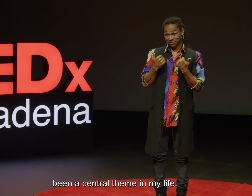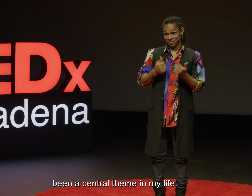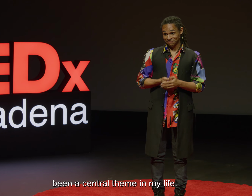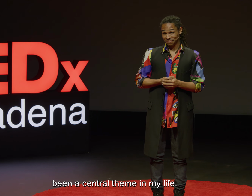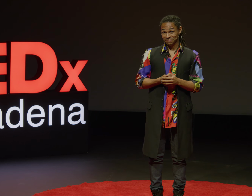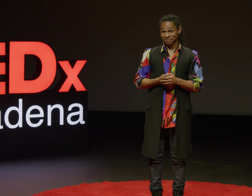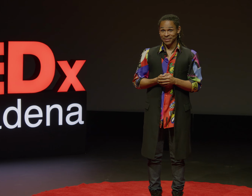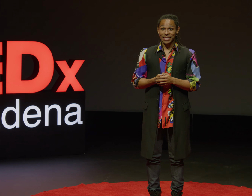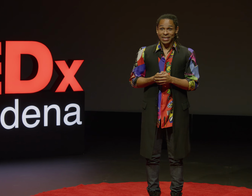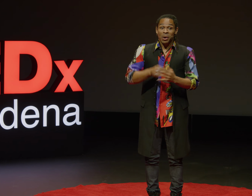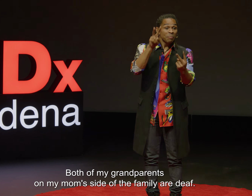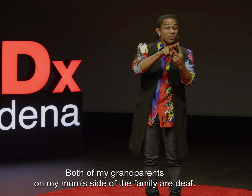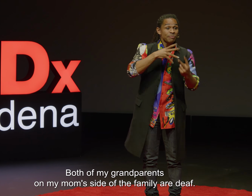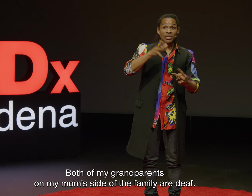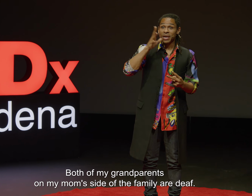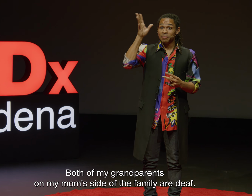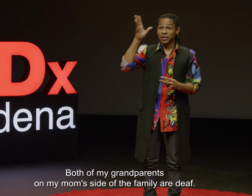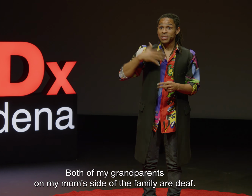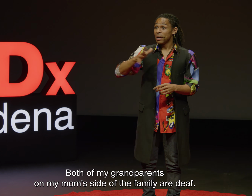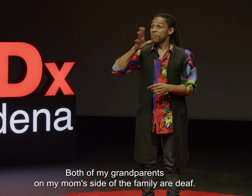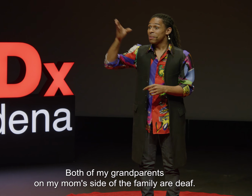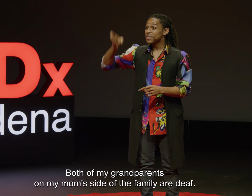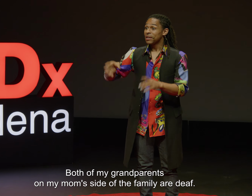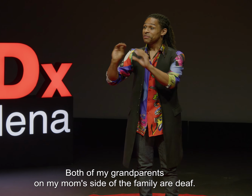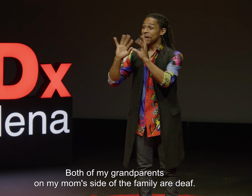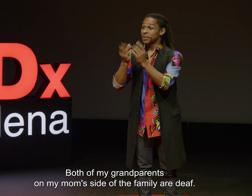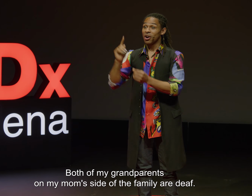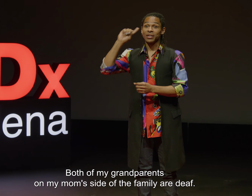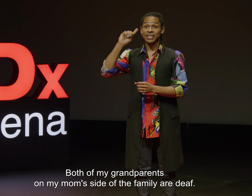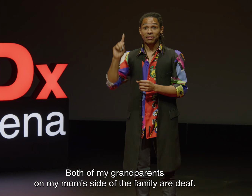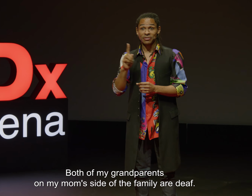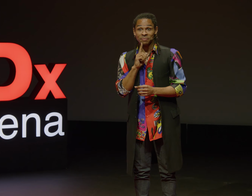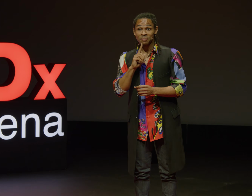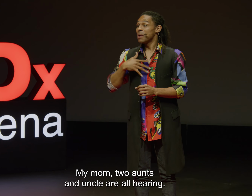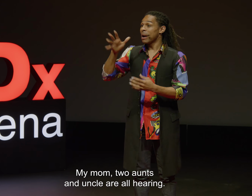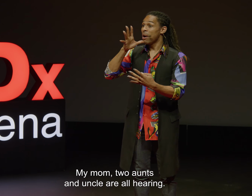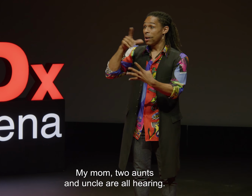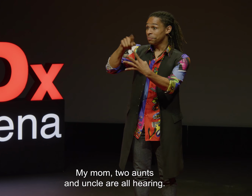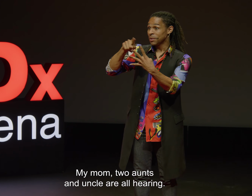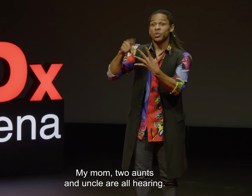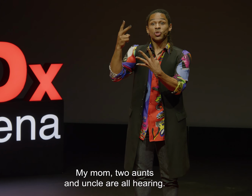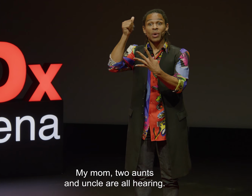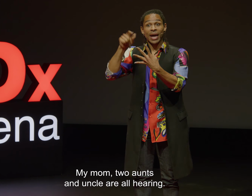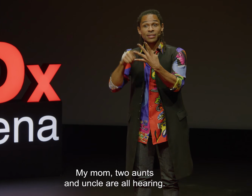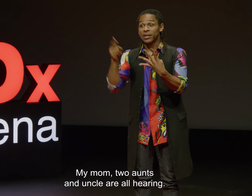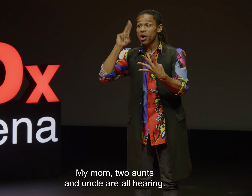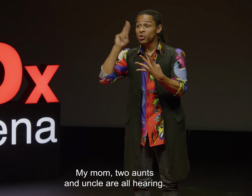life. Both of my grandparents on my mom's side of the family are deaf. My mom, 2 aunts, and